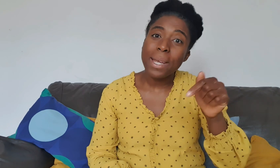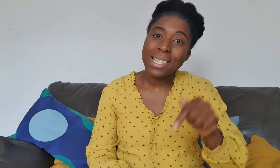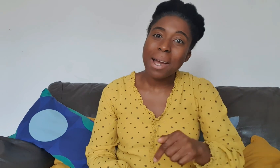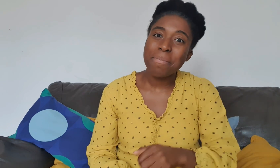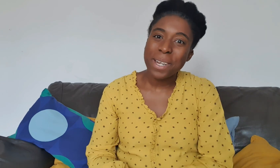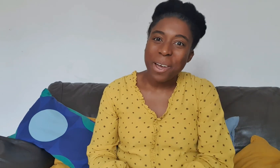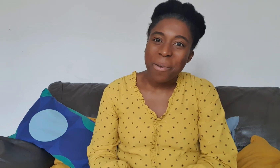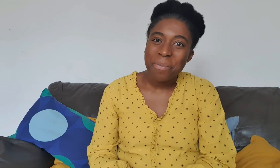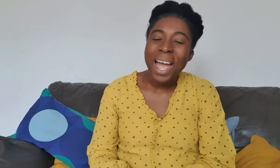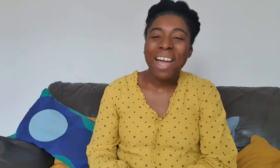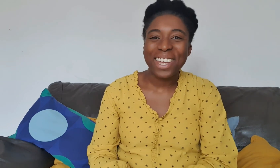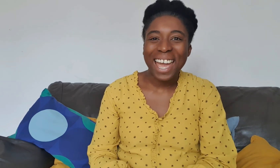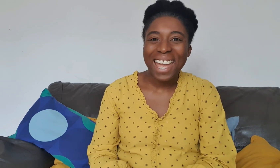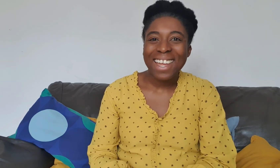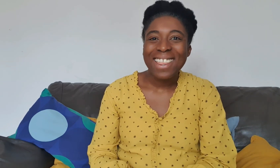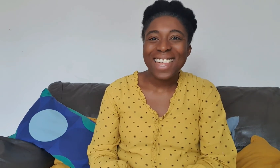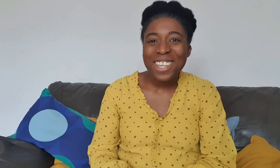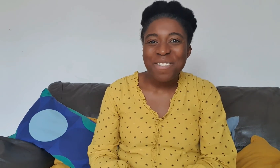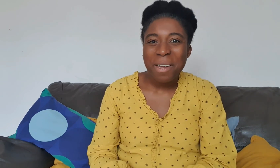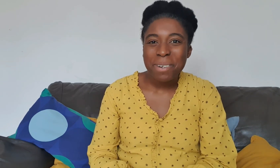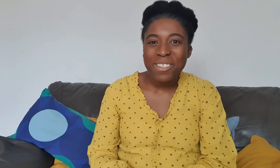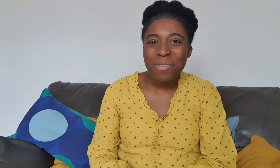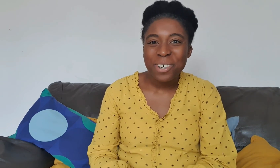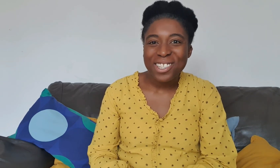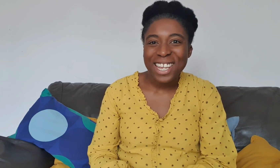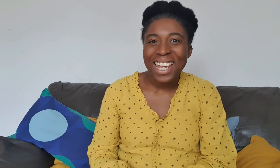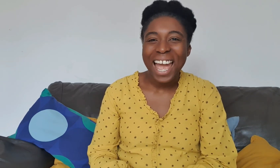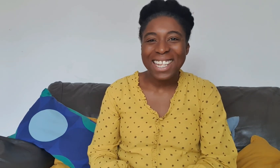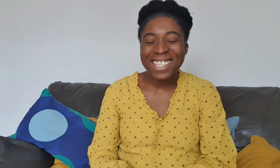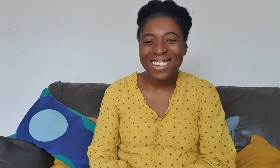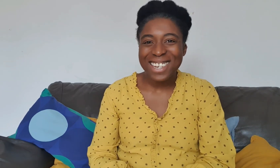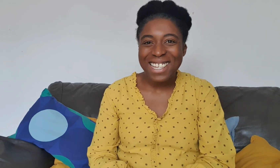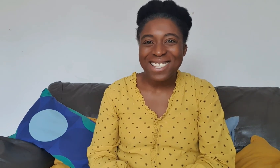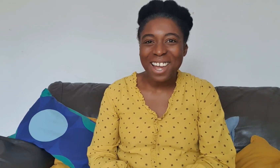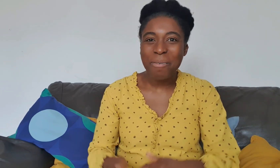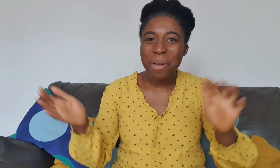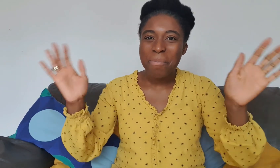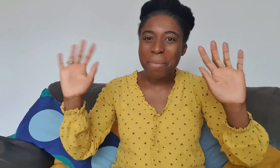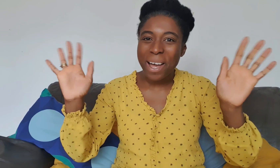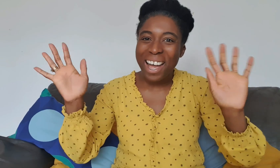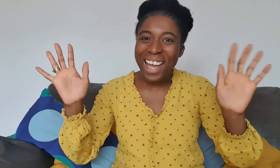down below. Okay, thank you very much for watching, and until next time, bye-bye.